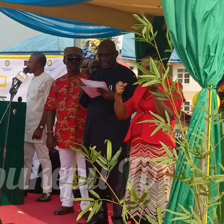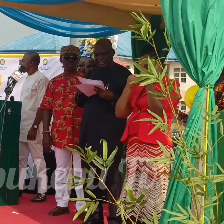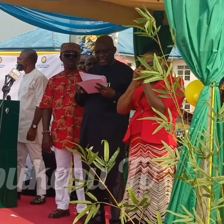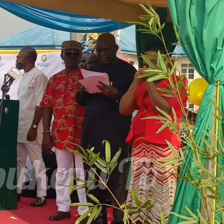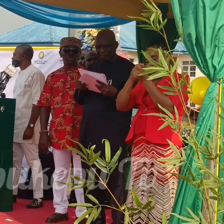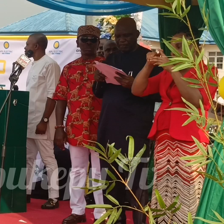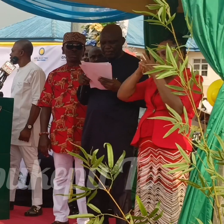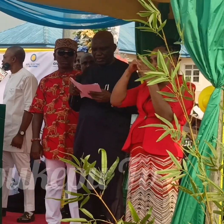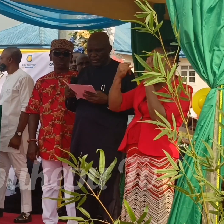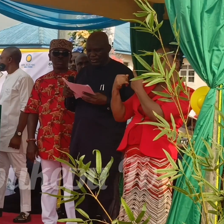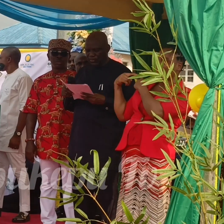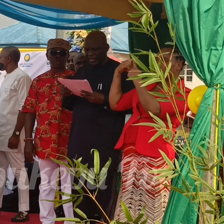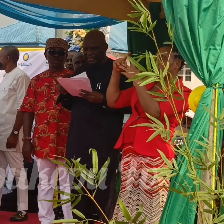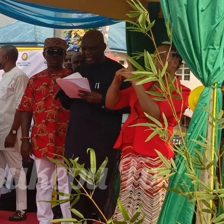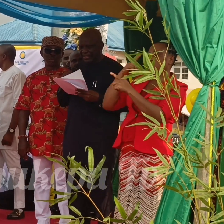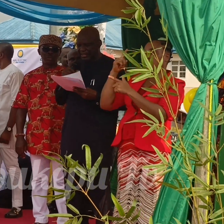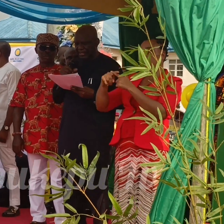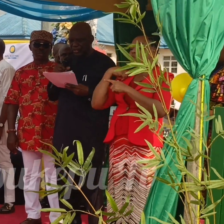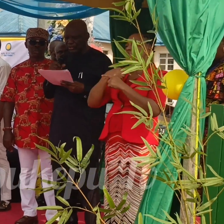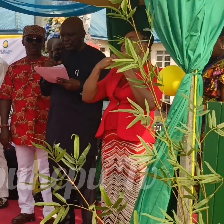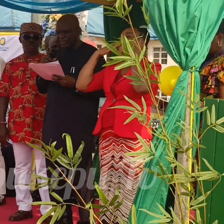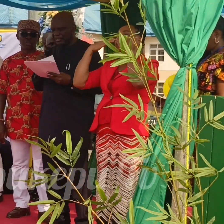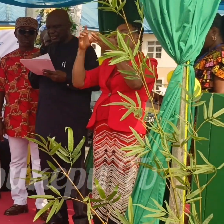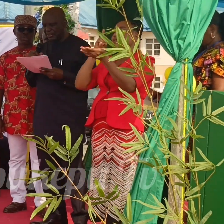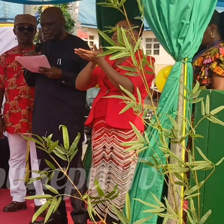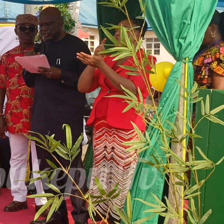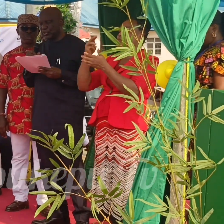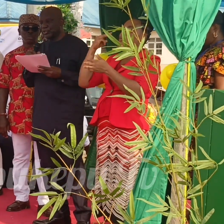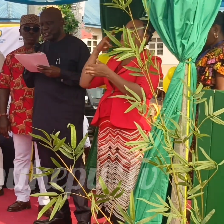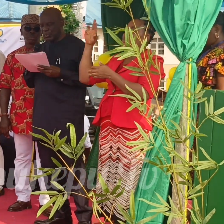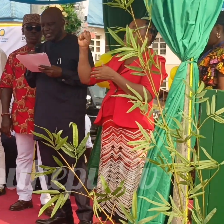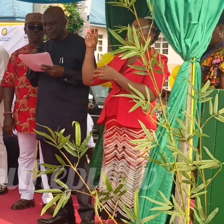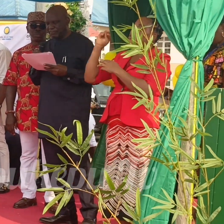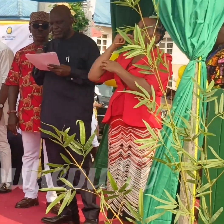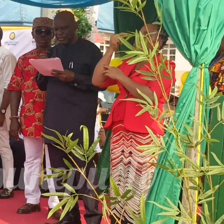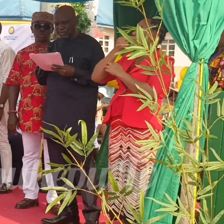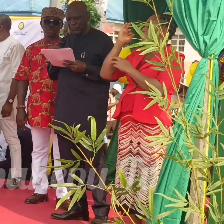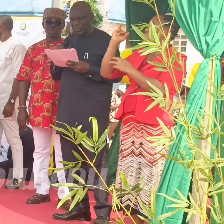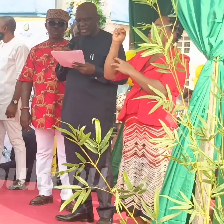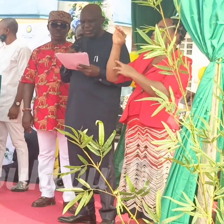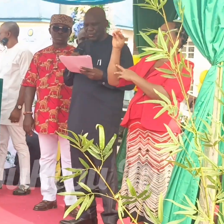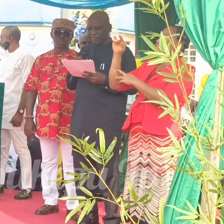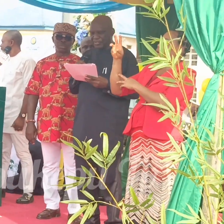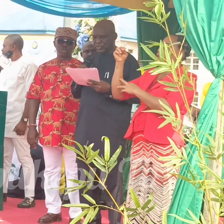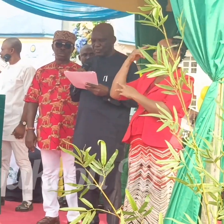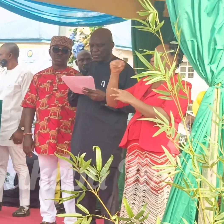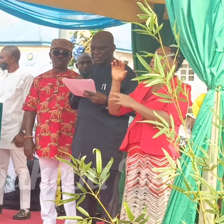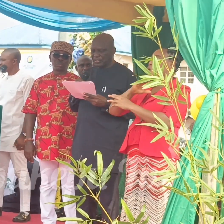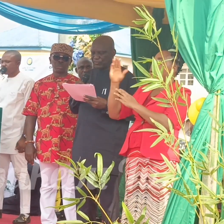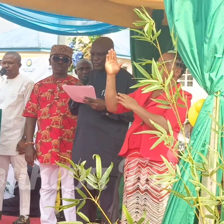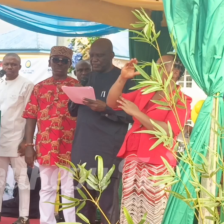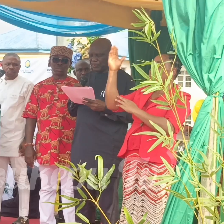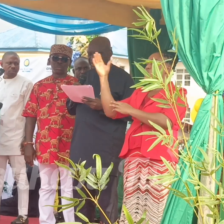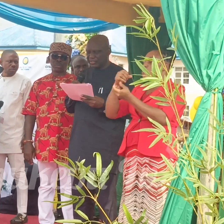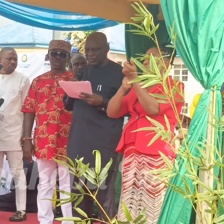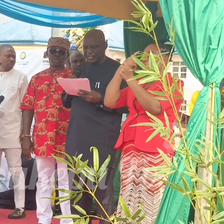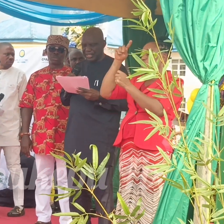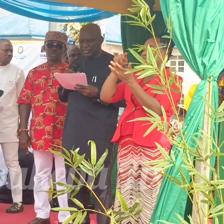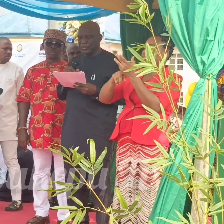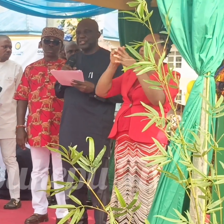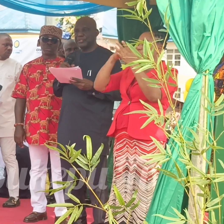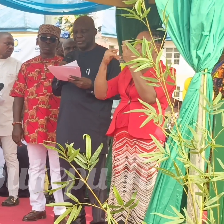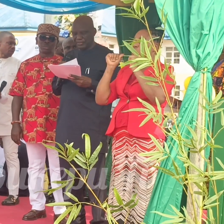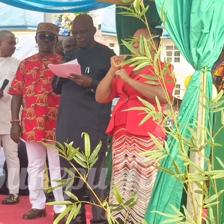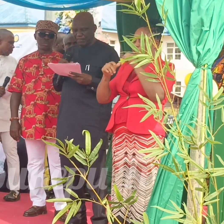project system. We thank Dr. Mrs. Ngozi Okonjo-Iweala for her unwavering support for the project, which